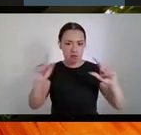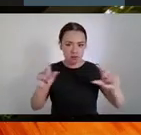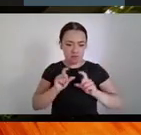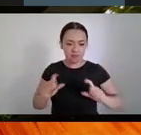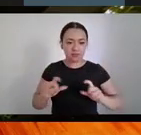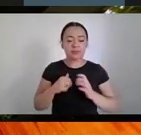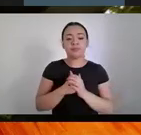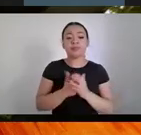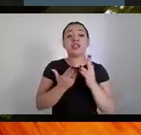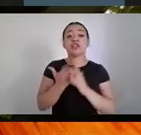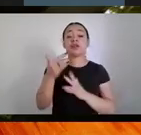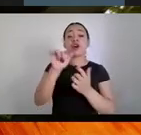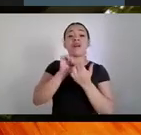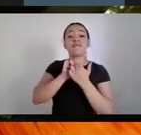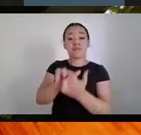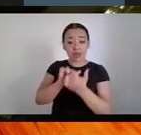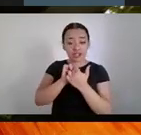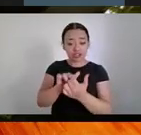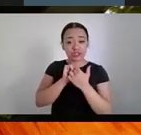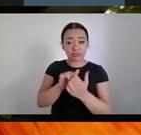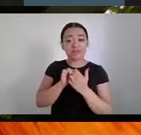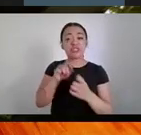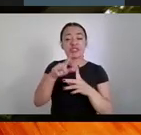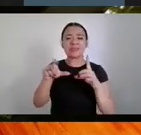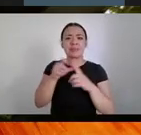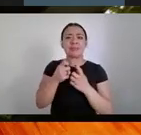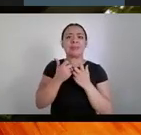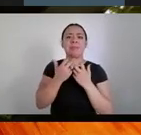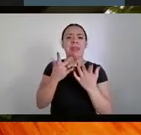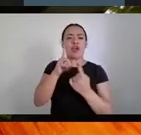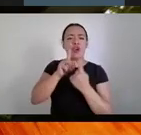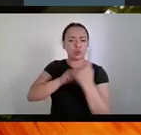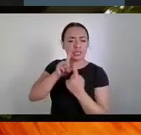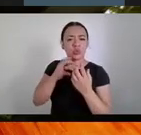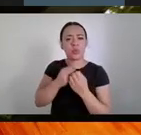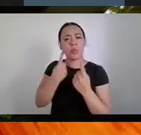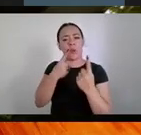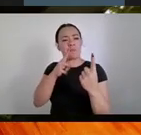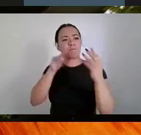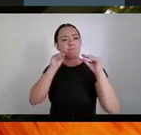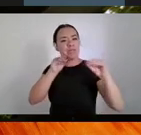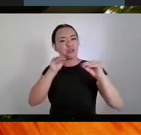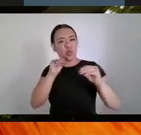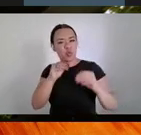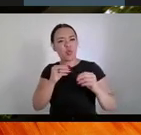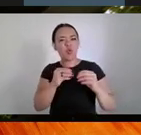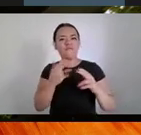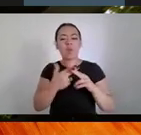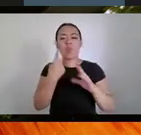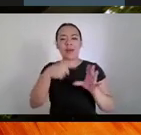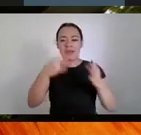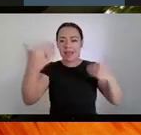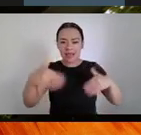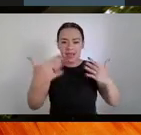During her fellowship, Haneen undertook monthly consultations with a mentor over the course of a year as they worked on the shape